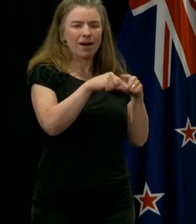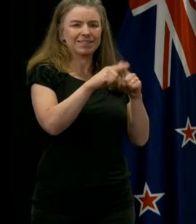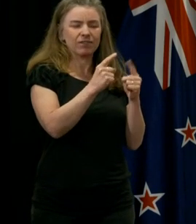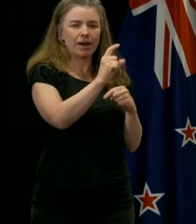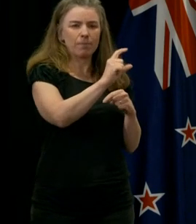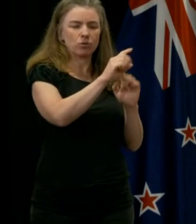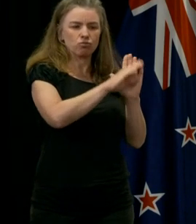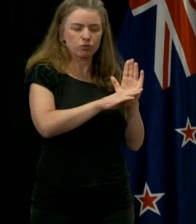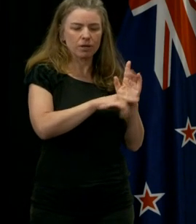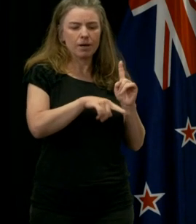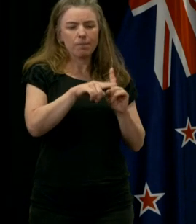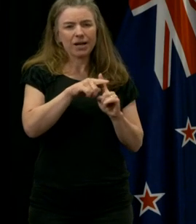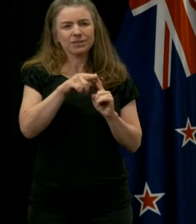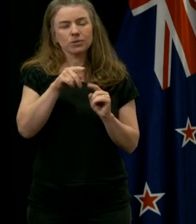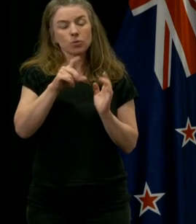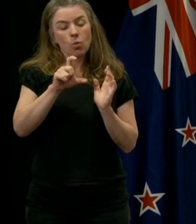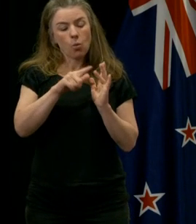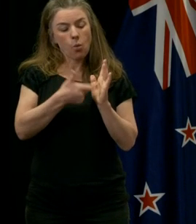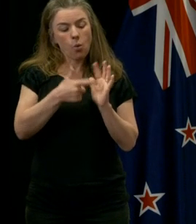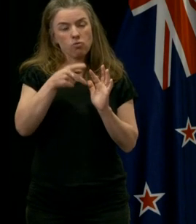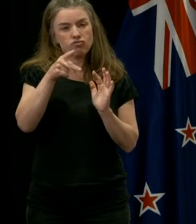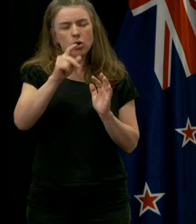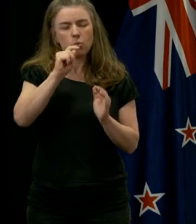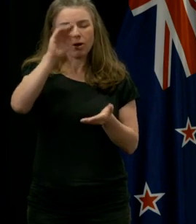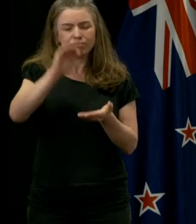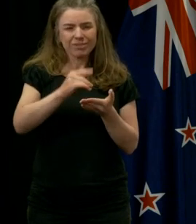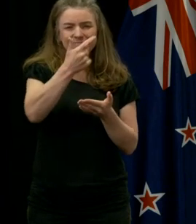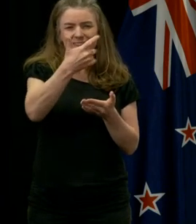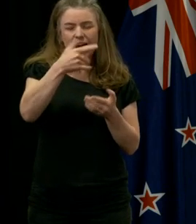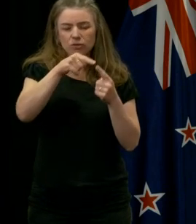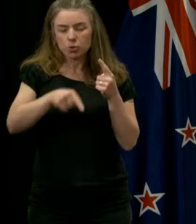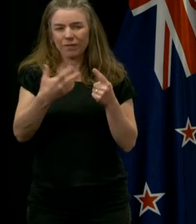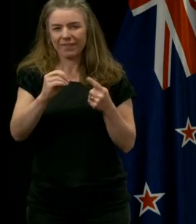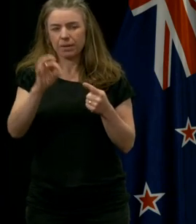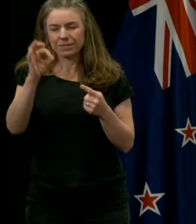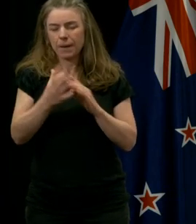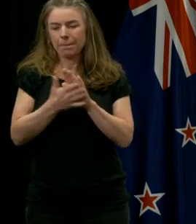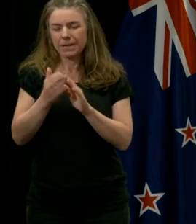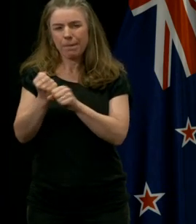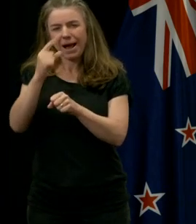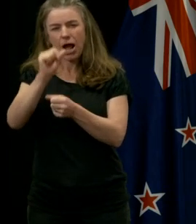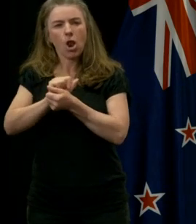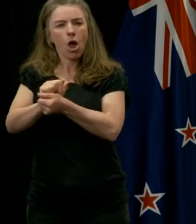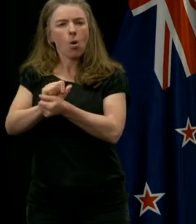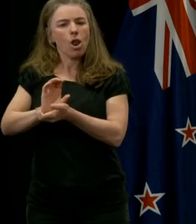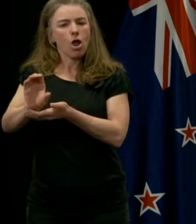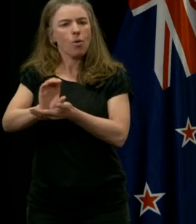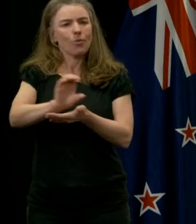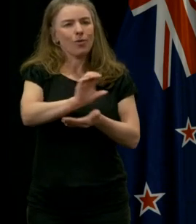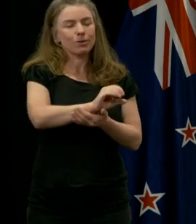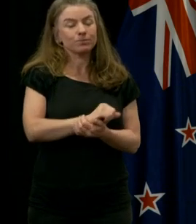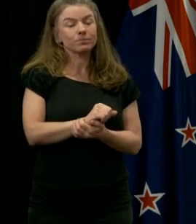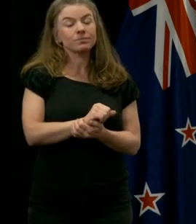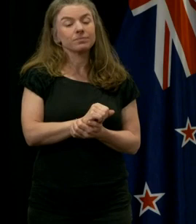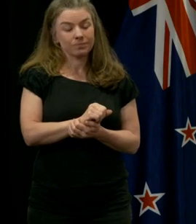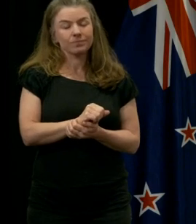funding ratios from 75% to 50%, further helping banks make credit available. The second part of the agreement